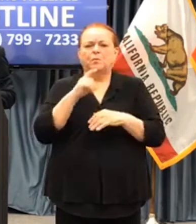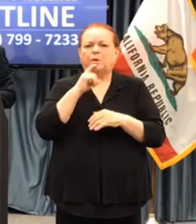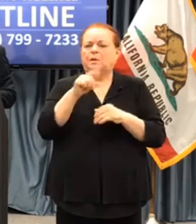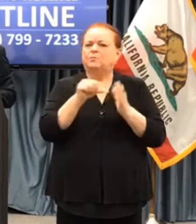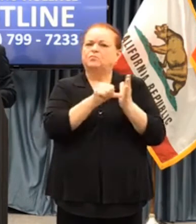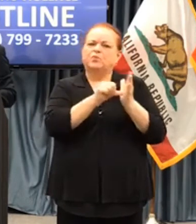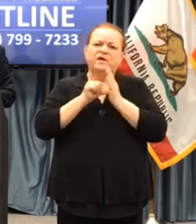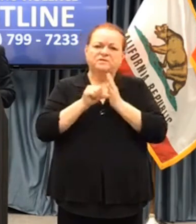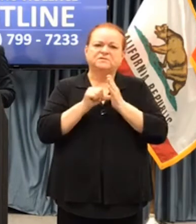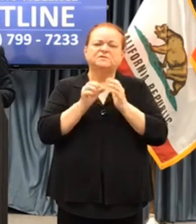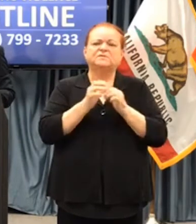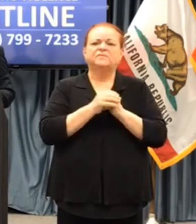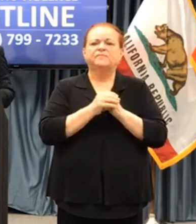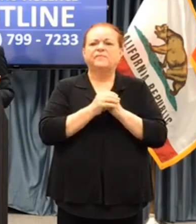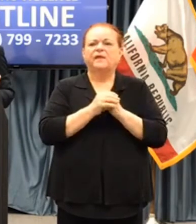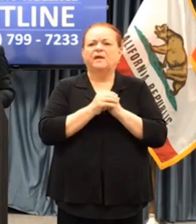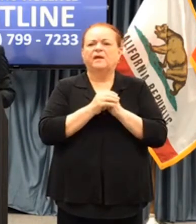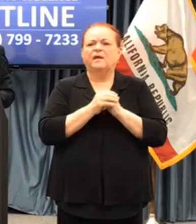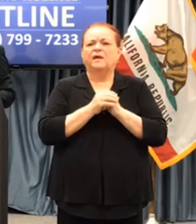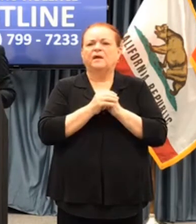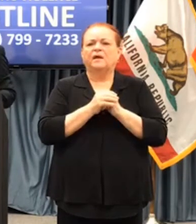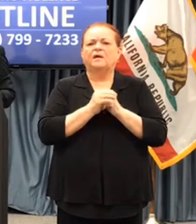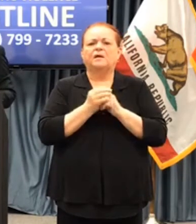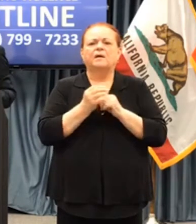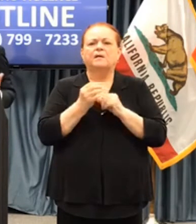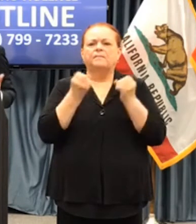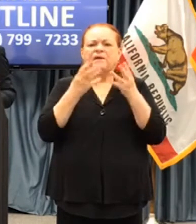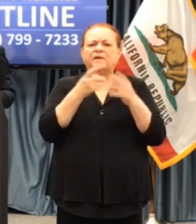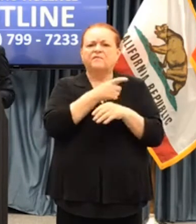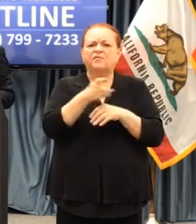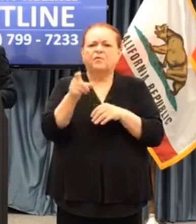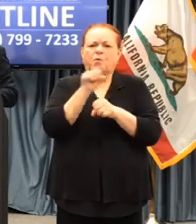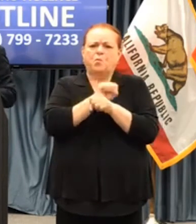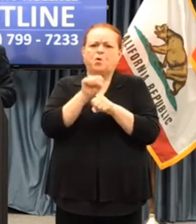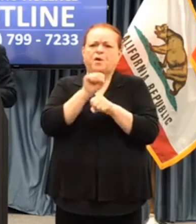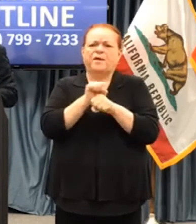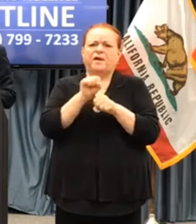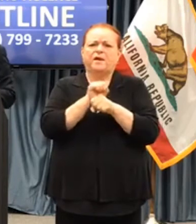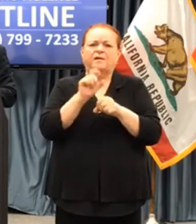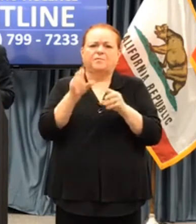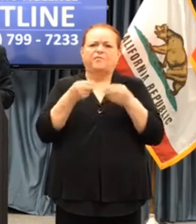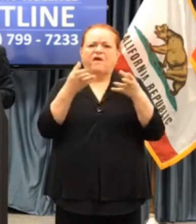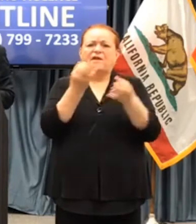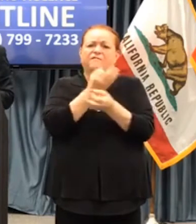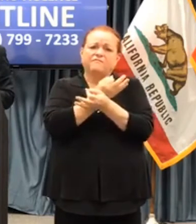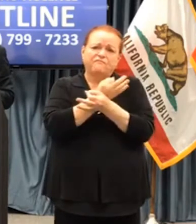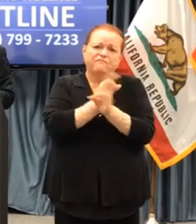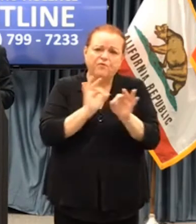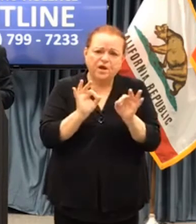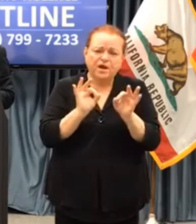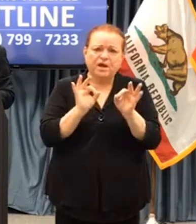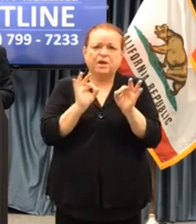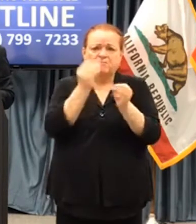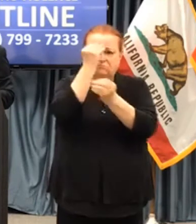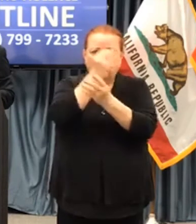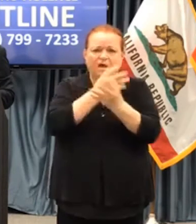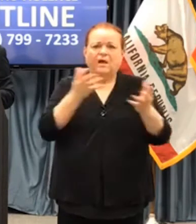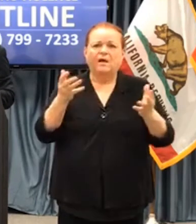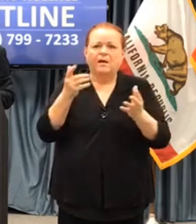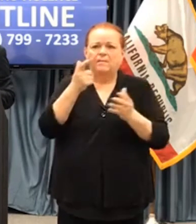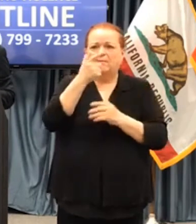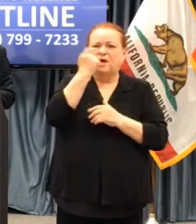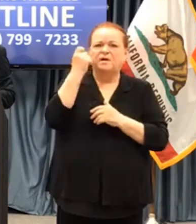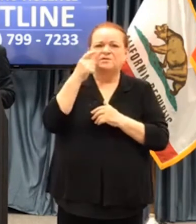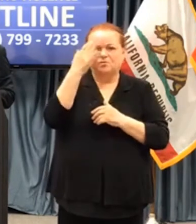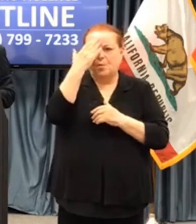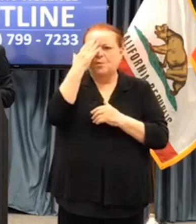lifetime. And many of you are working in outlets where you're providing free coverage because you think it's such an important public service, and it